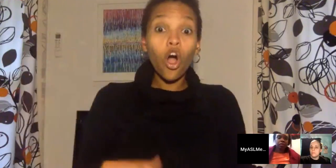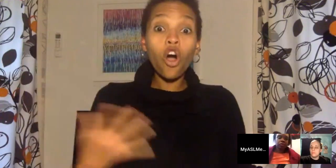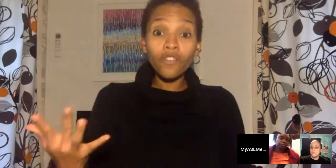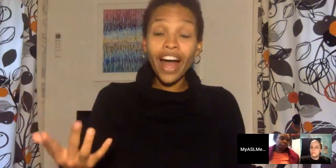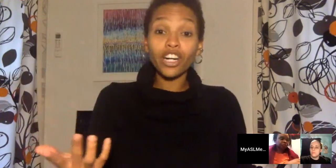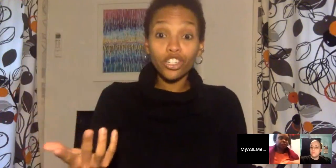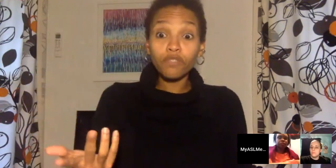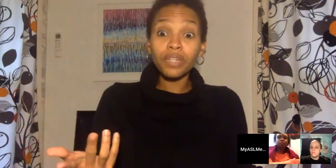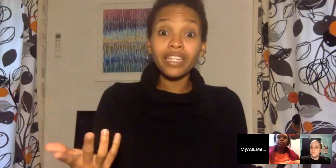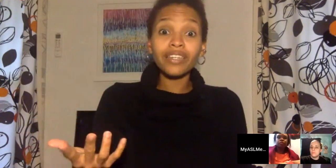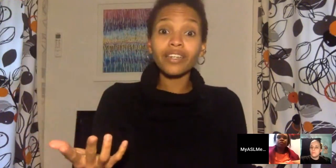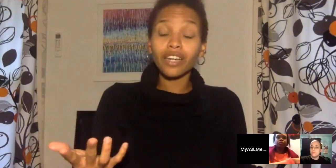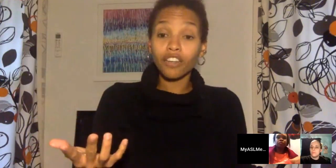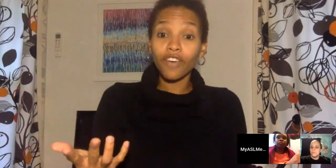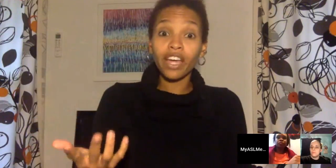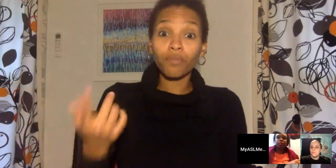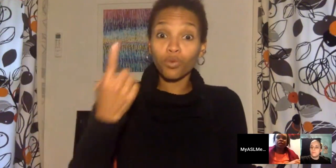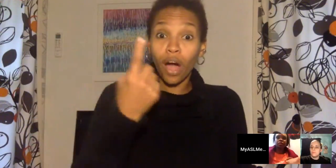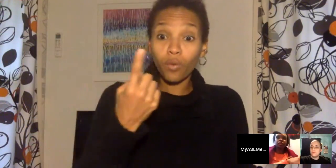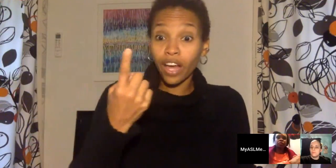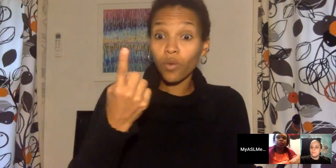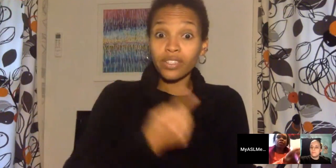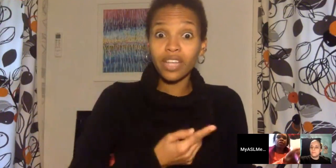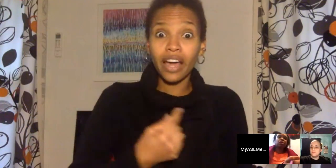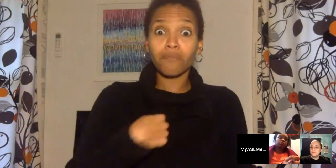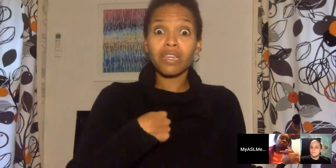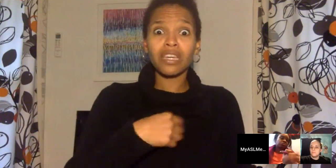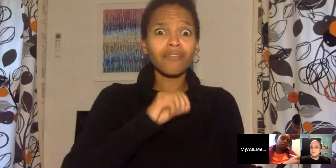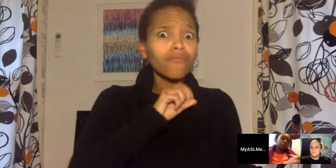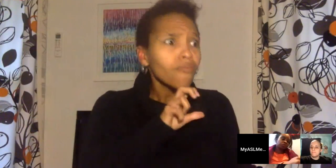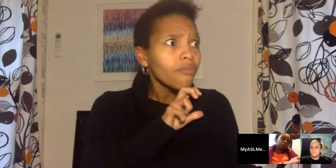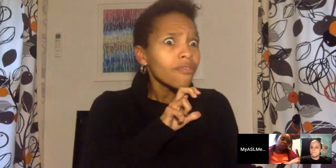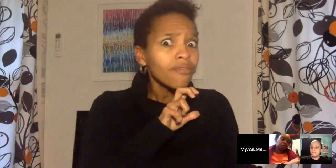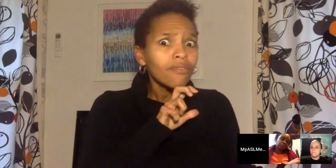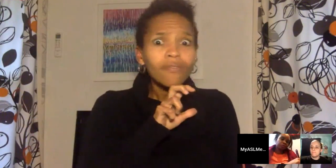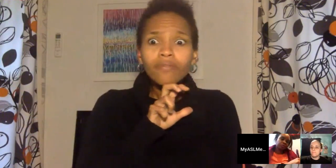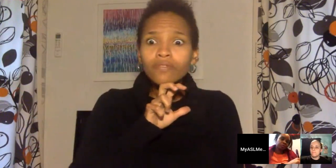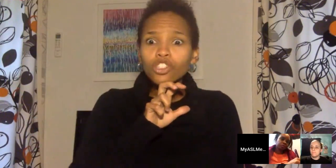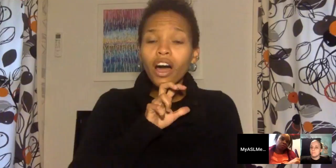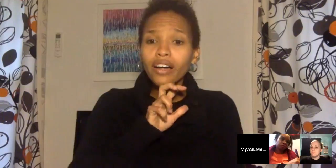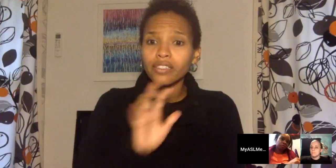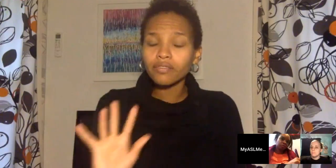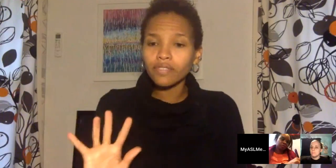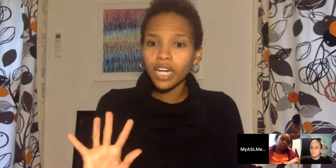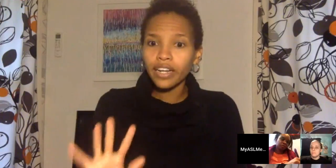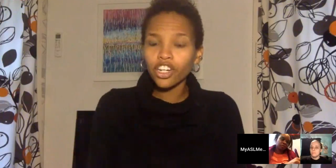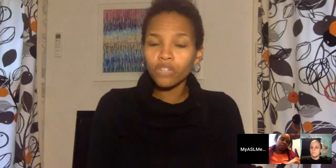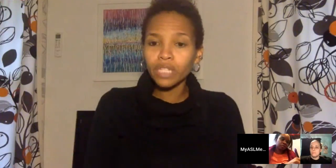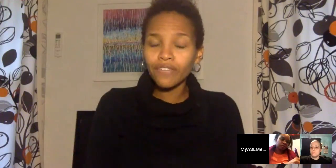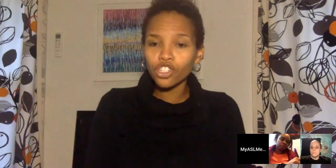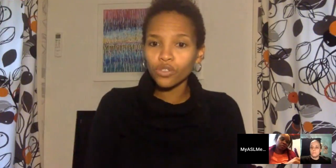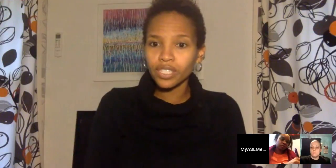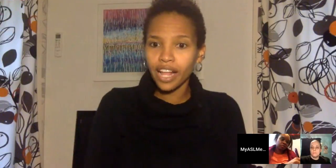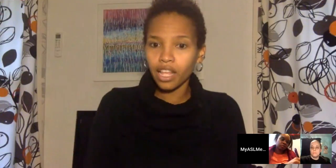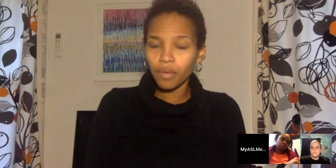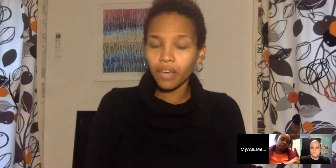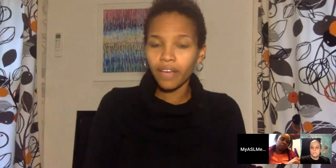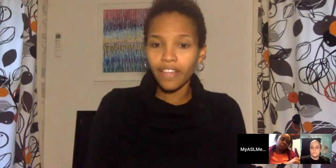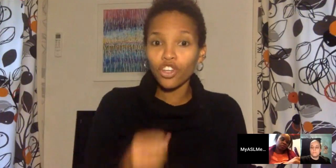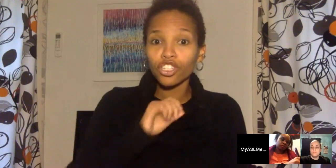all that could be conveyed with that one sign. Me, shocked, done. I couldn't believe what she was telling me. And then you could just